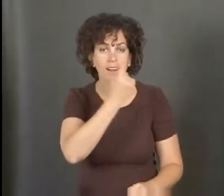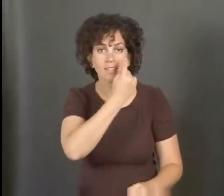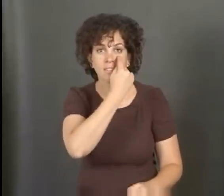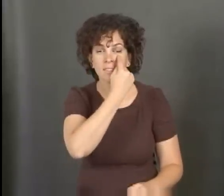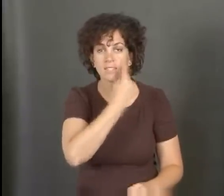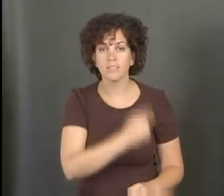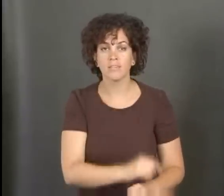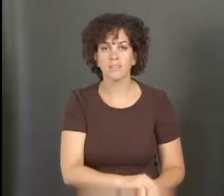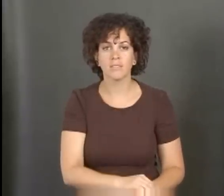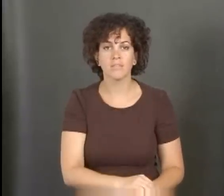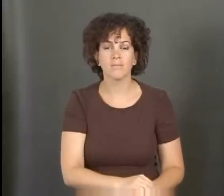Eyes.